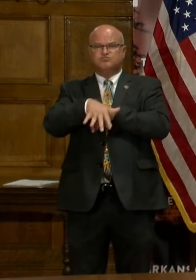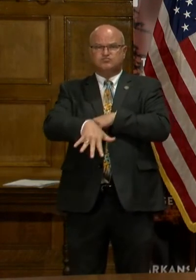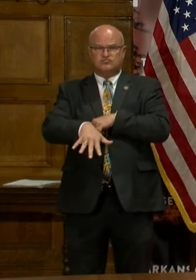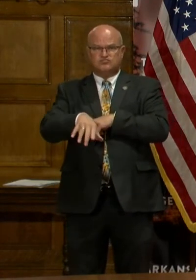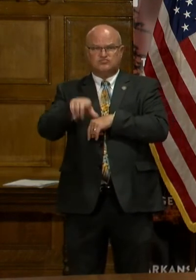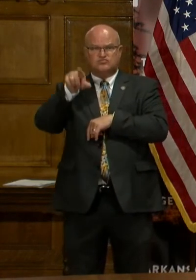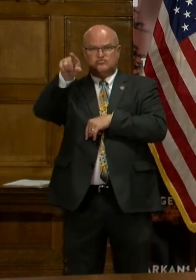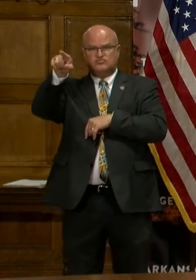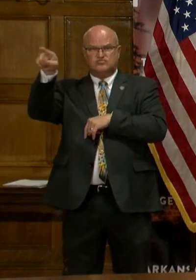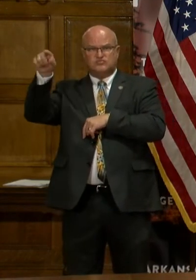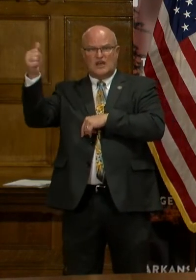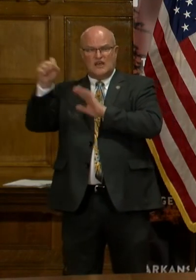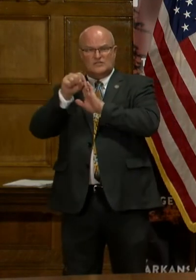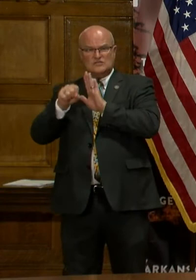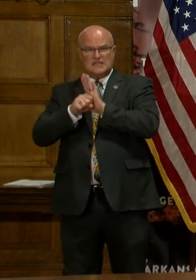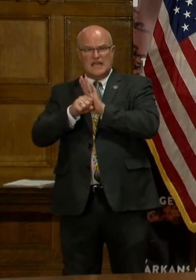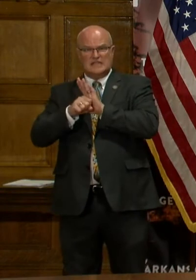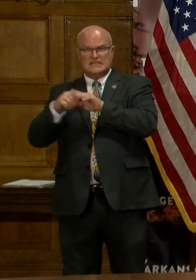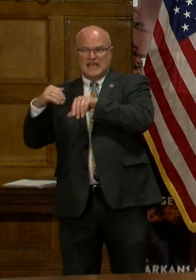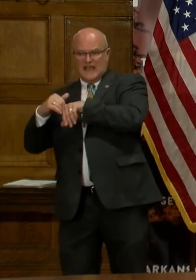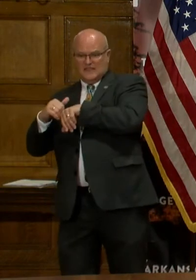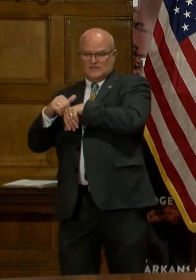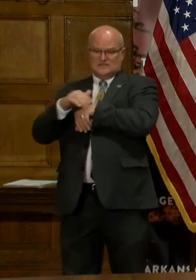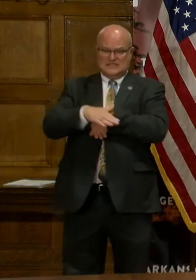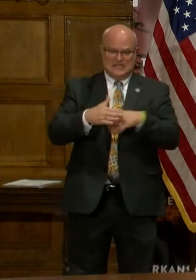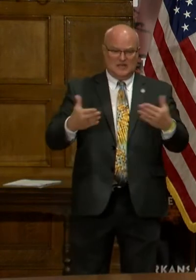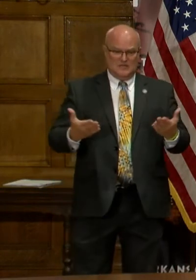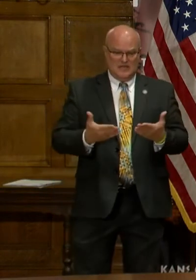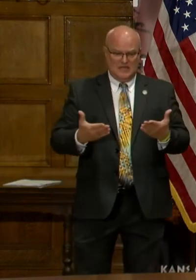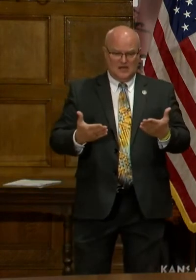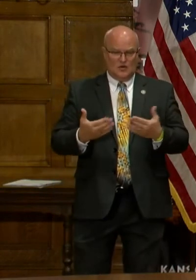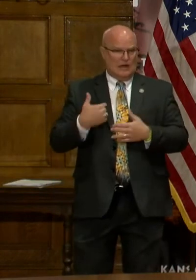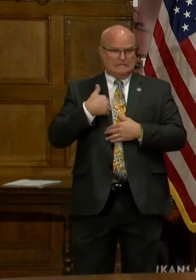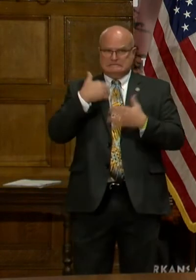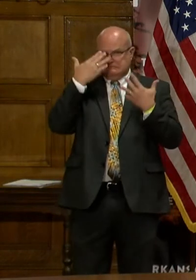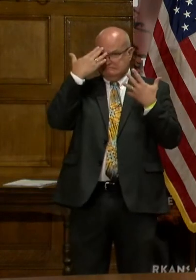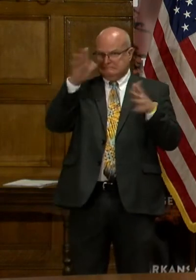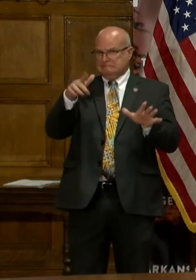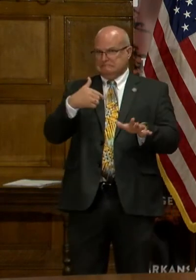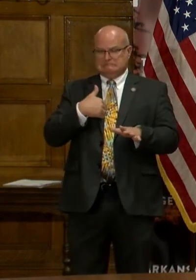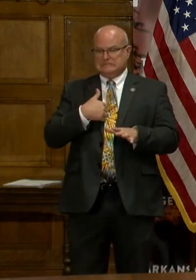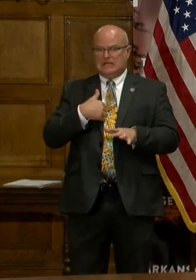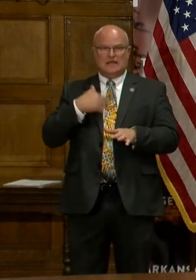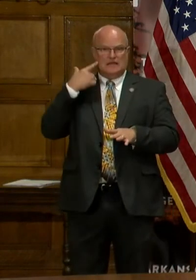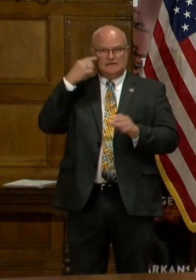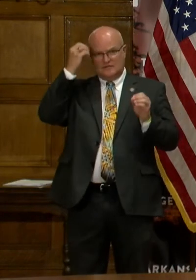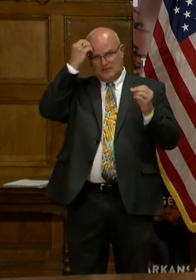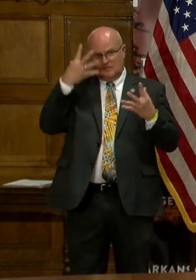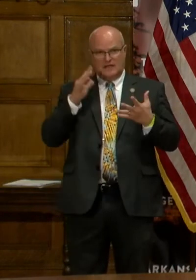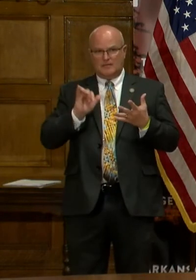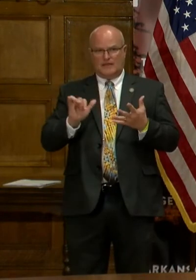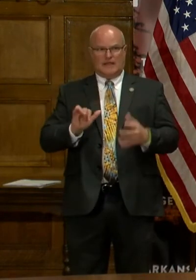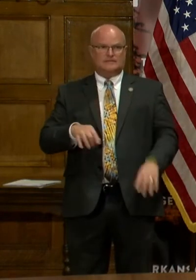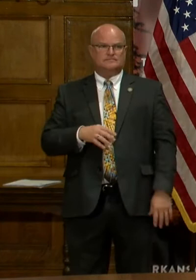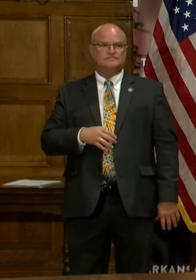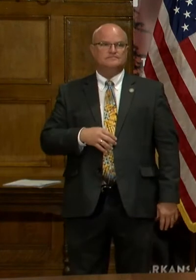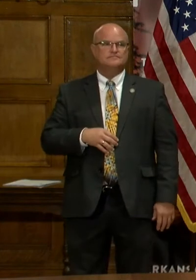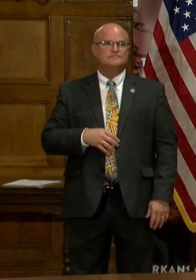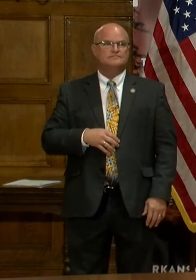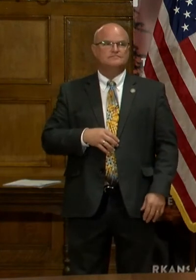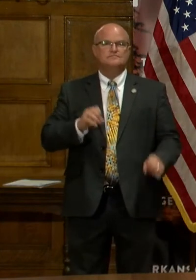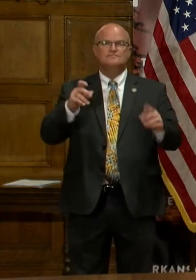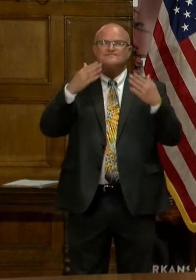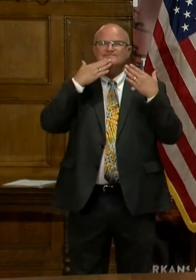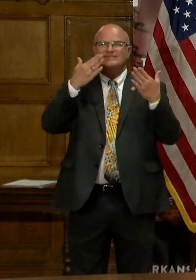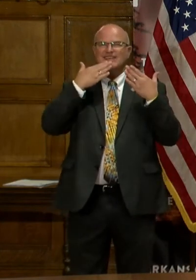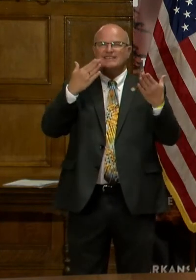of COVID in another state and they're sending them down here, I'm not aware of that and don't have any information on that. All